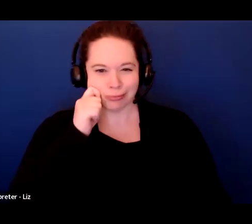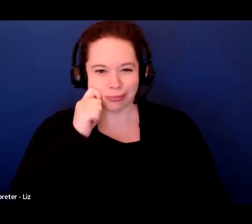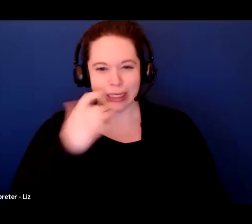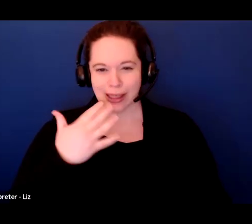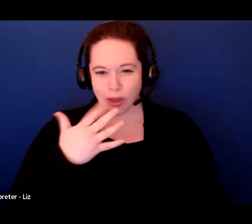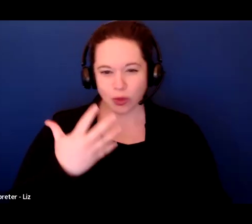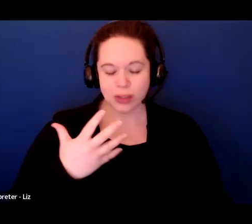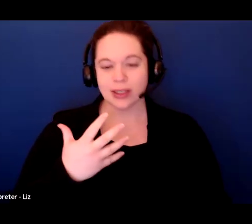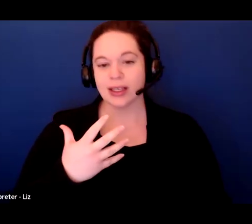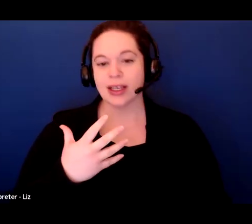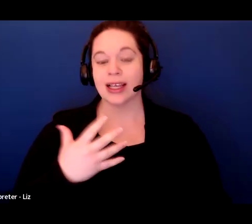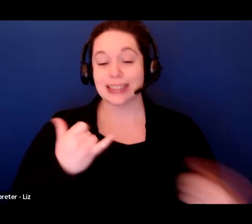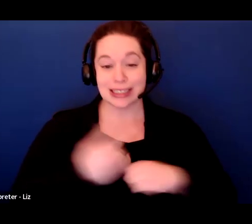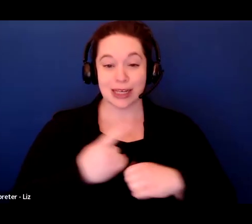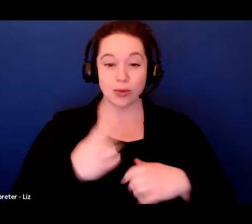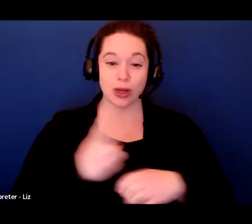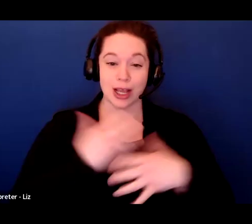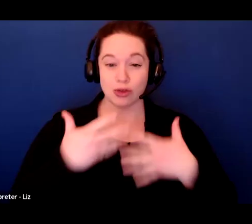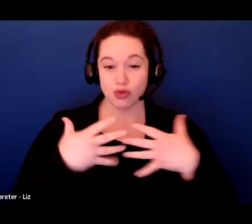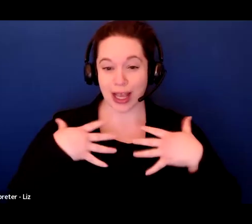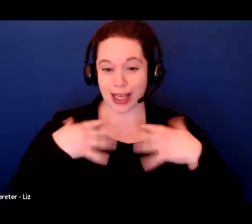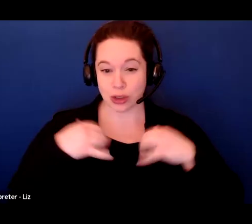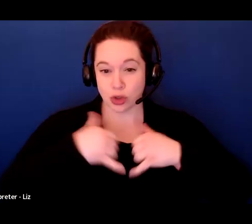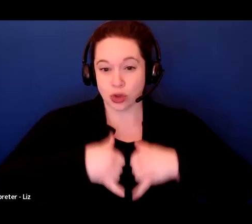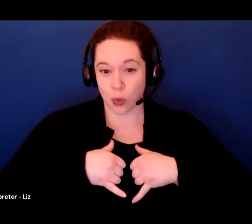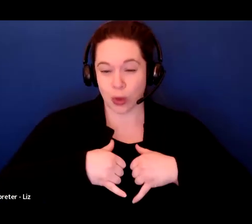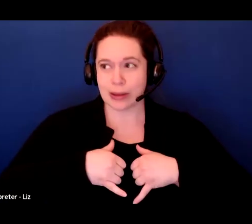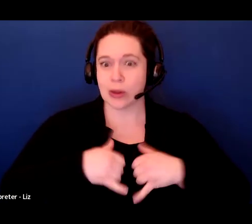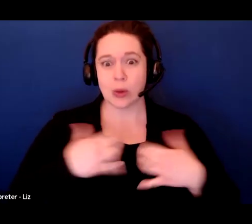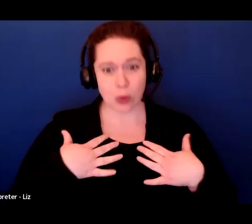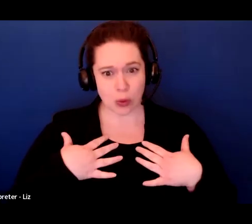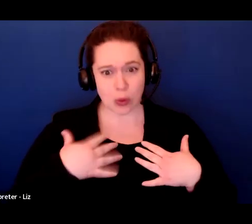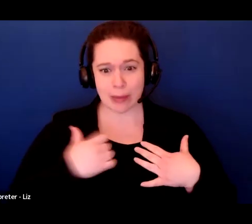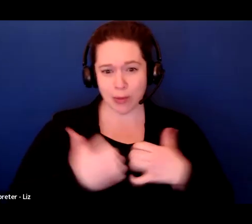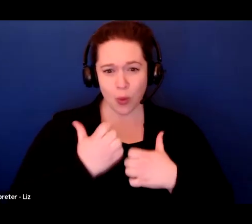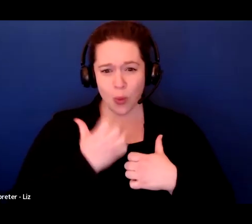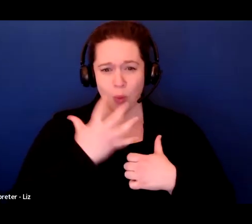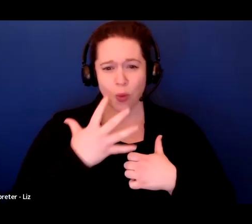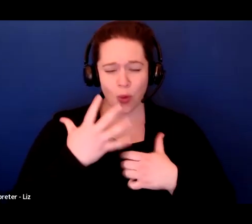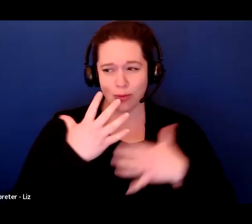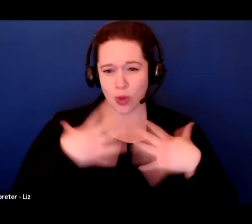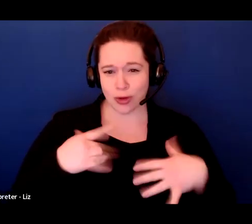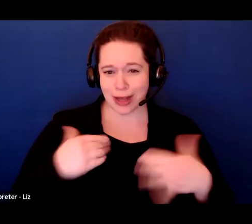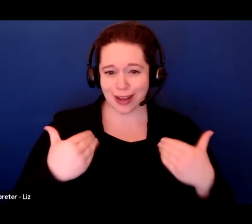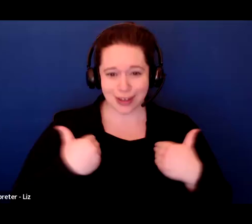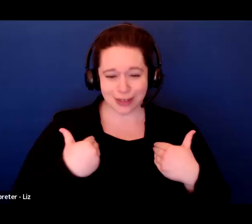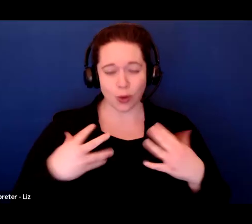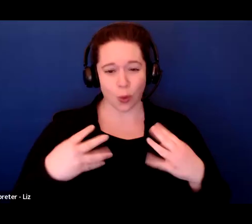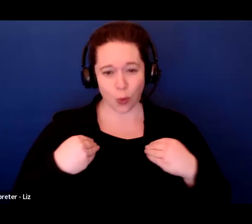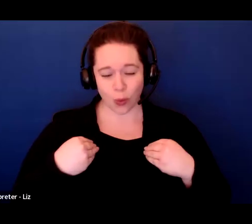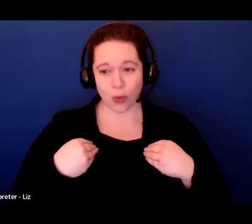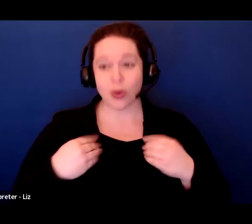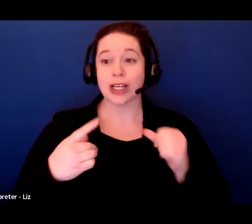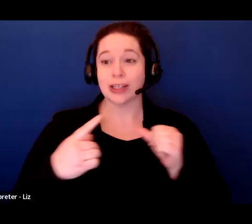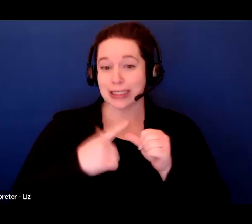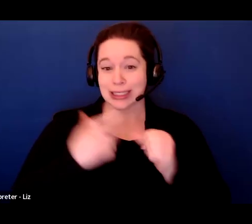And today I have on a gray cardigan sweater because it is the warmest piece of clothing that I own. So, first of all, I'd like to